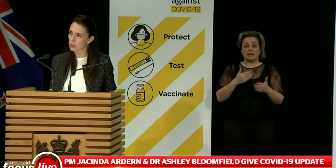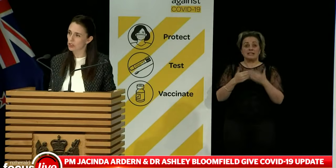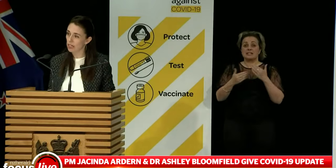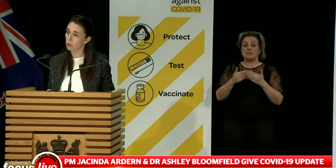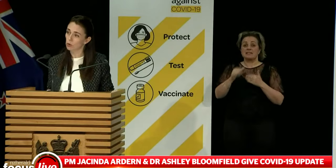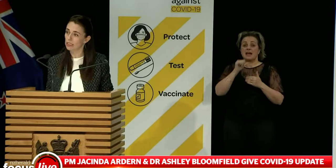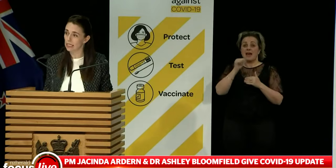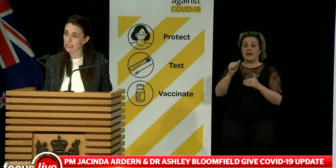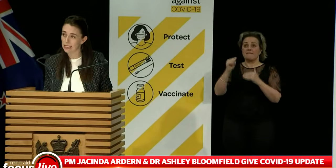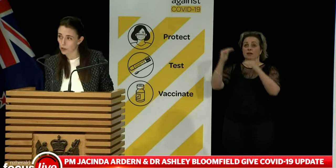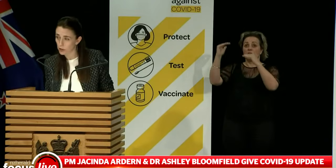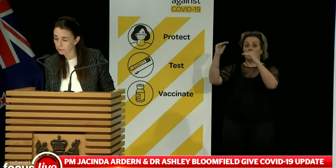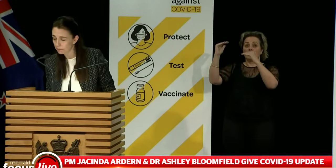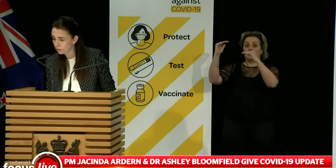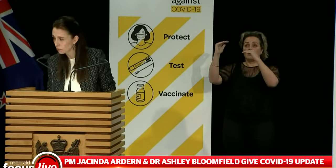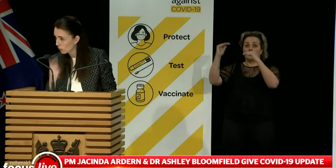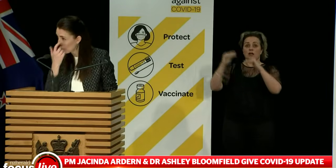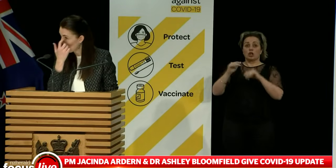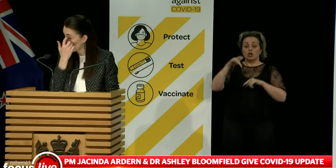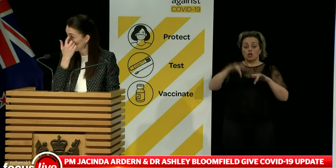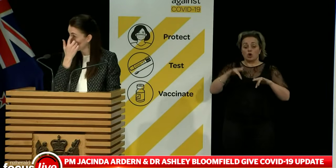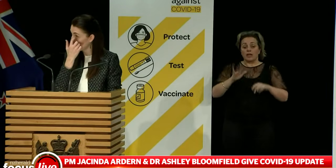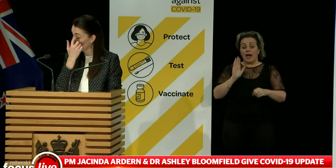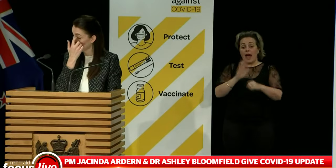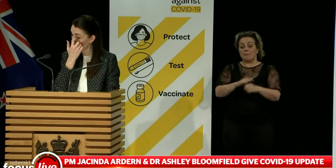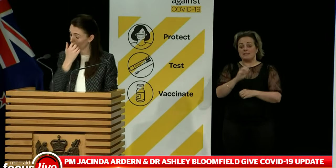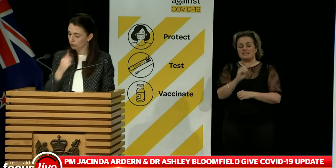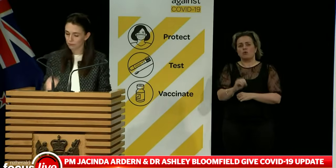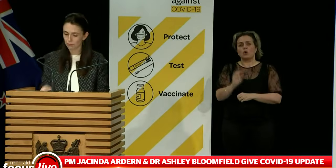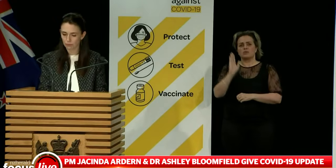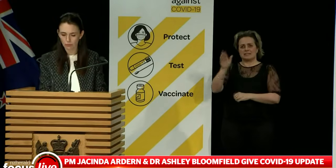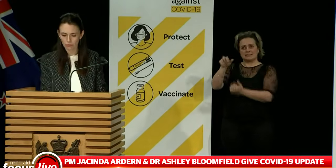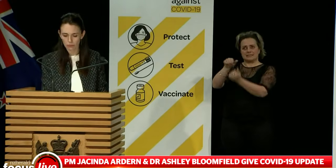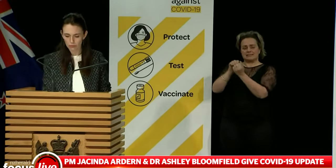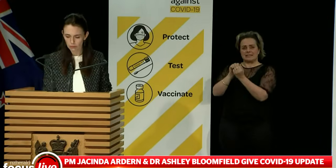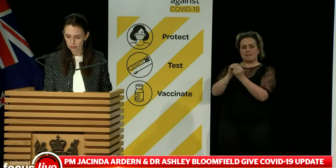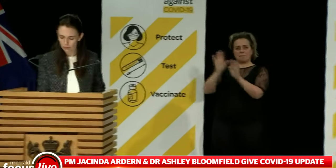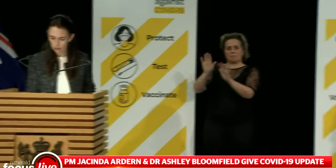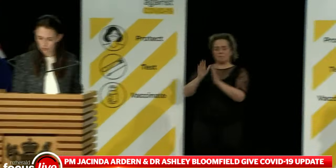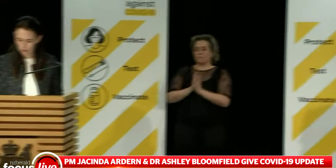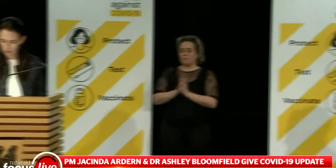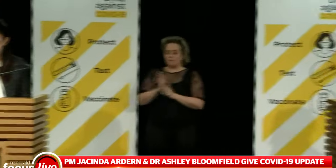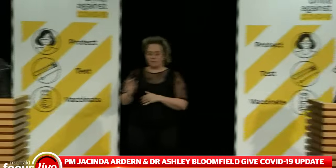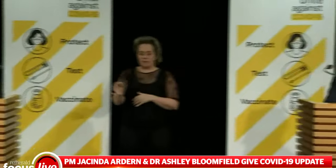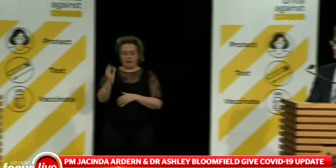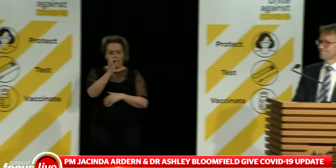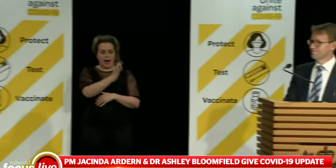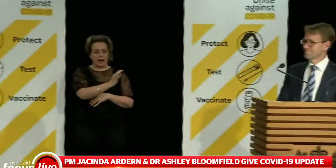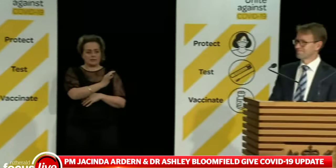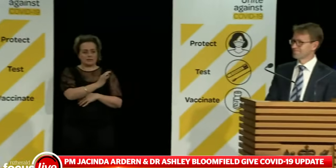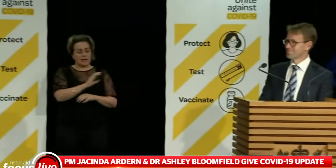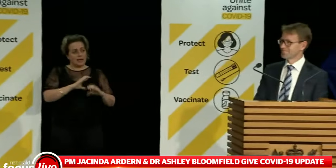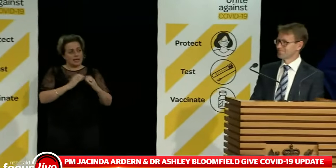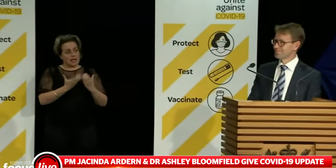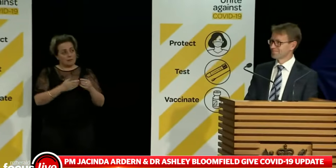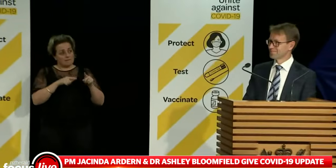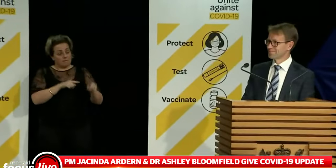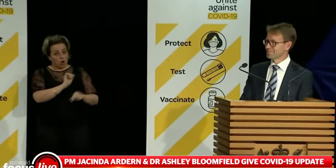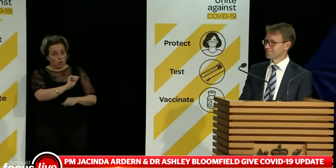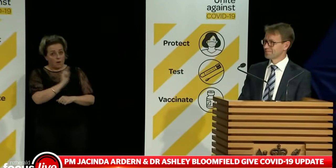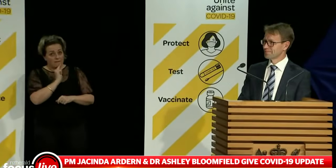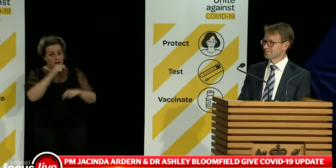those restrictions have brought us down to 0. And a question for Dr. Bloomfield. Did Cabinet follow all of your advice today, and will you commit